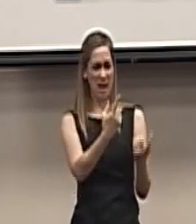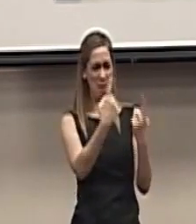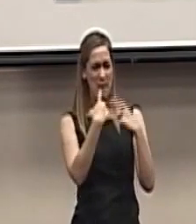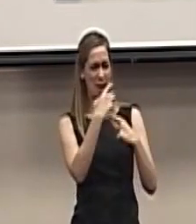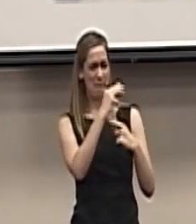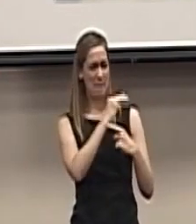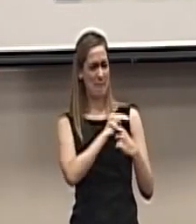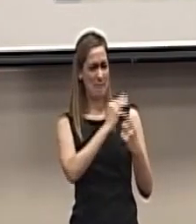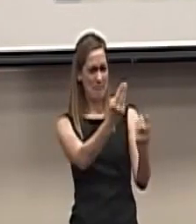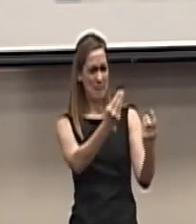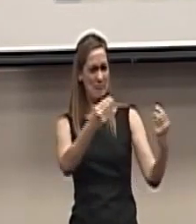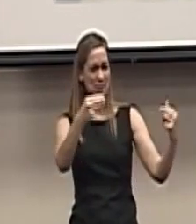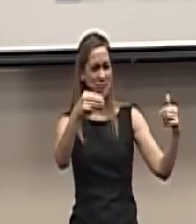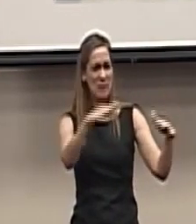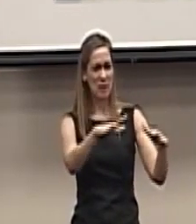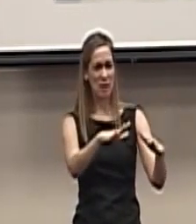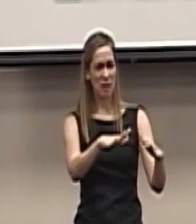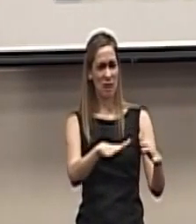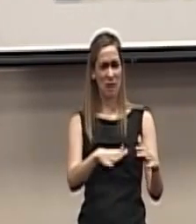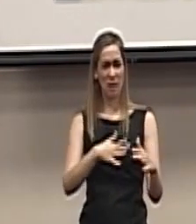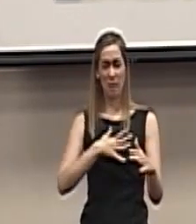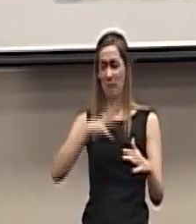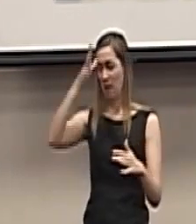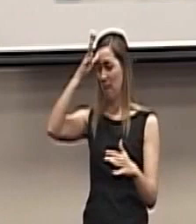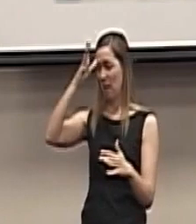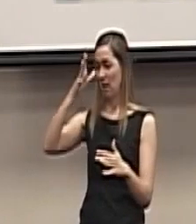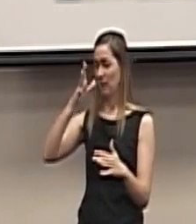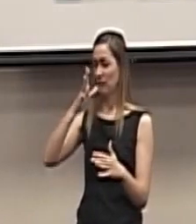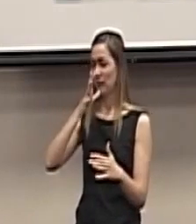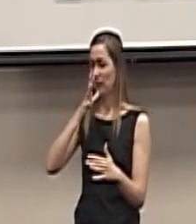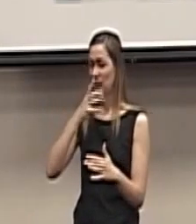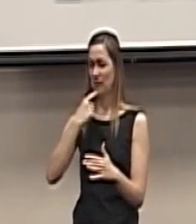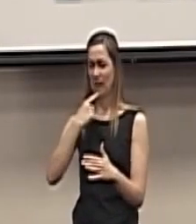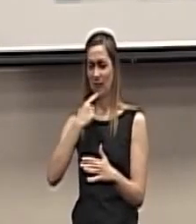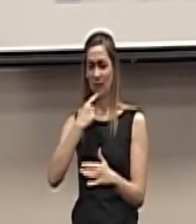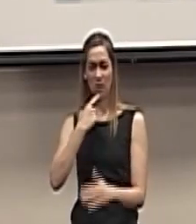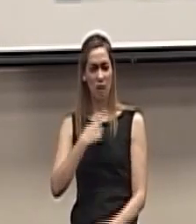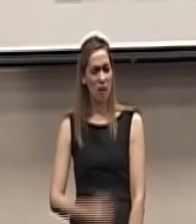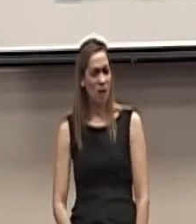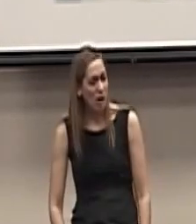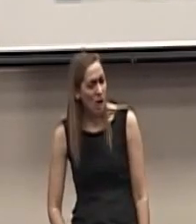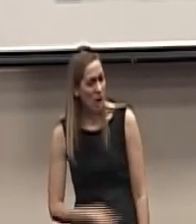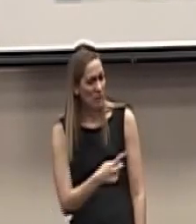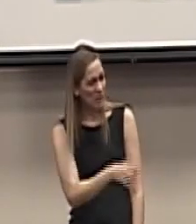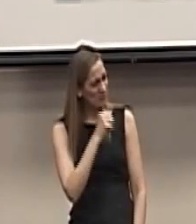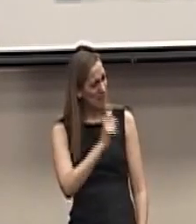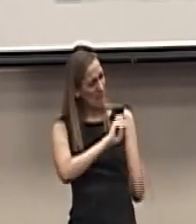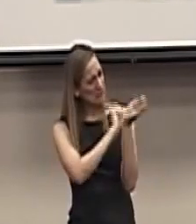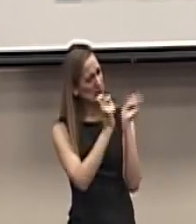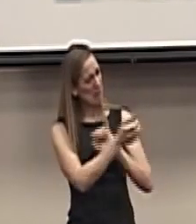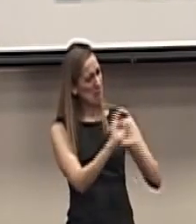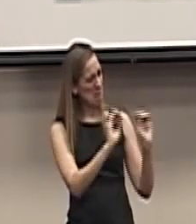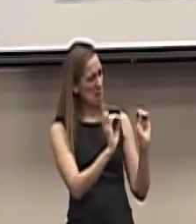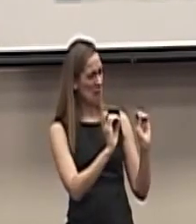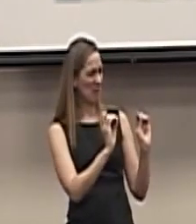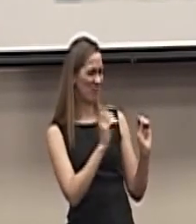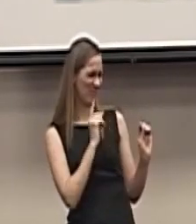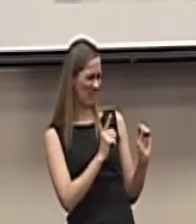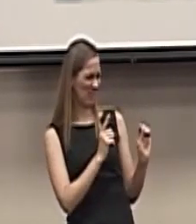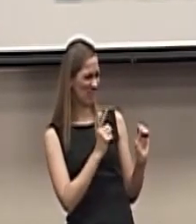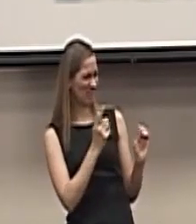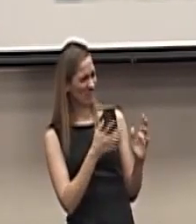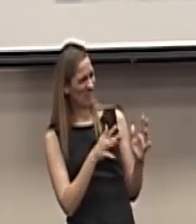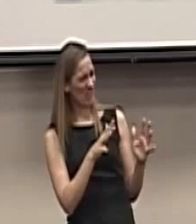the first response my parents had for me was, man, you haven't changed at all. In fact, you've digressed. You've